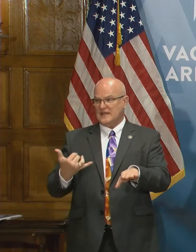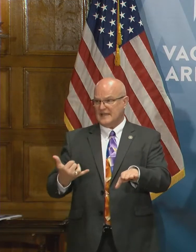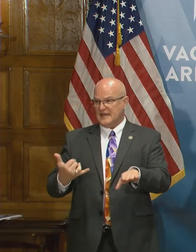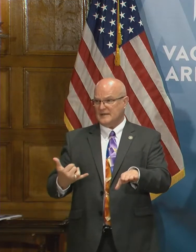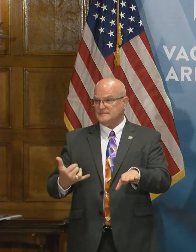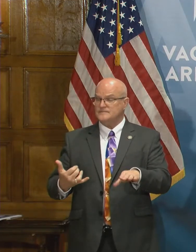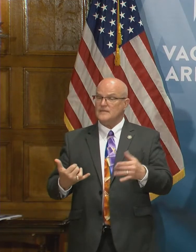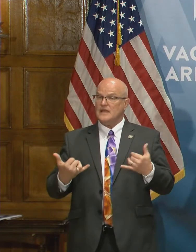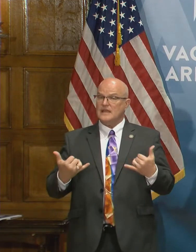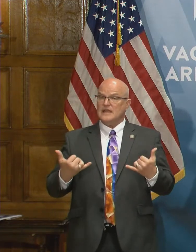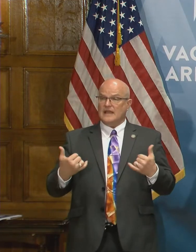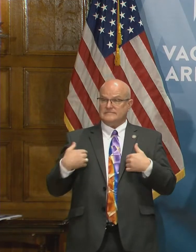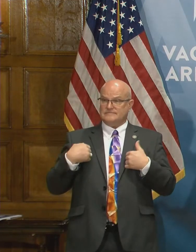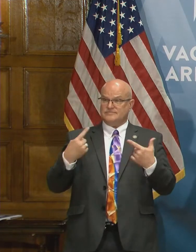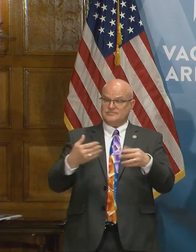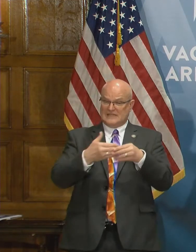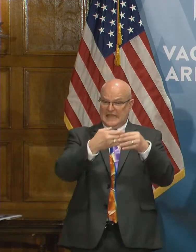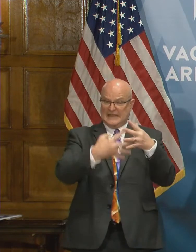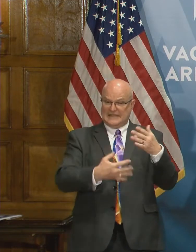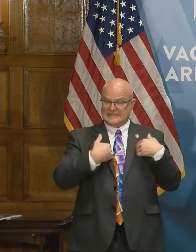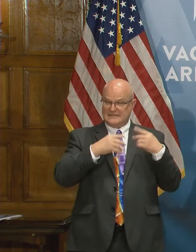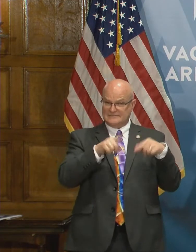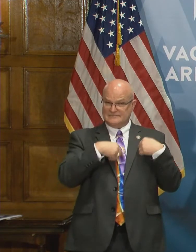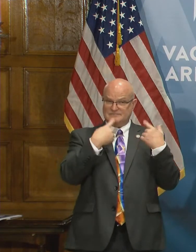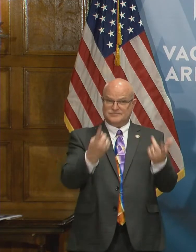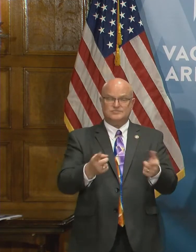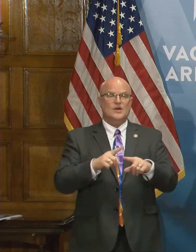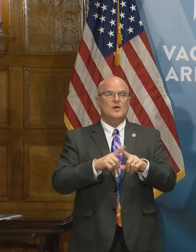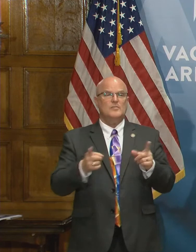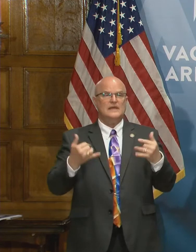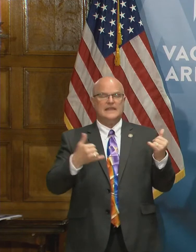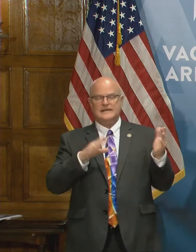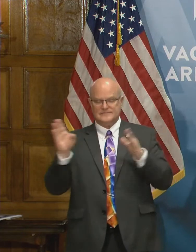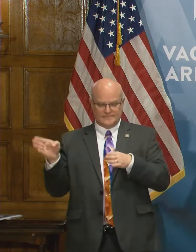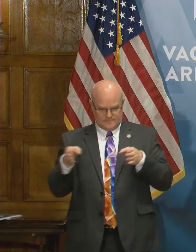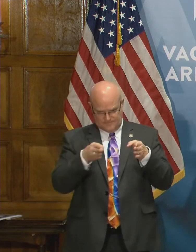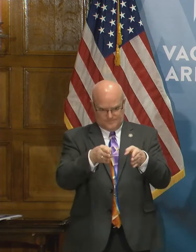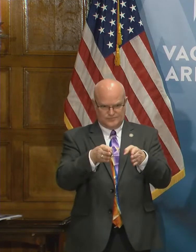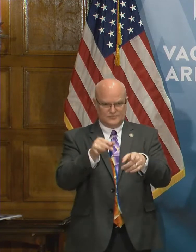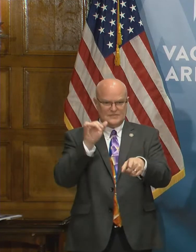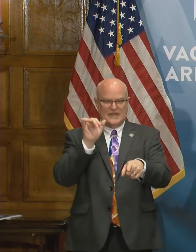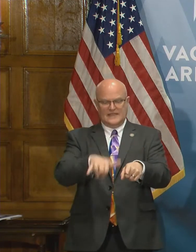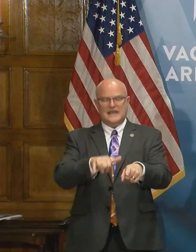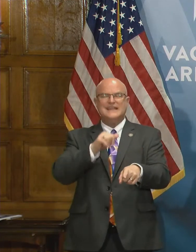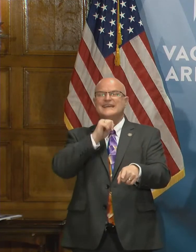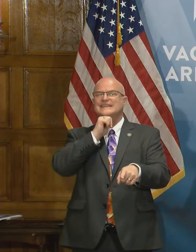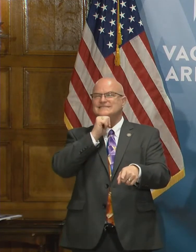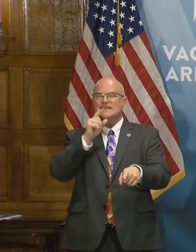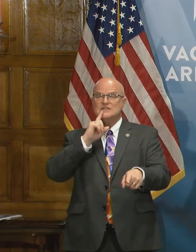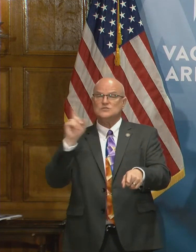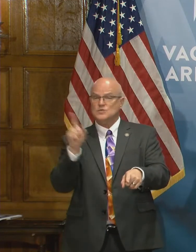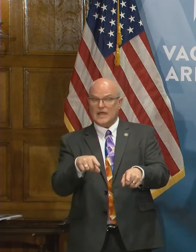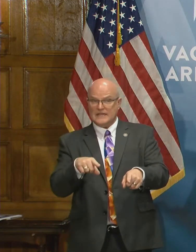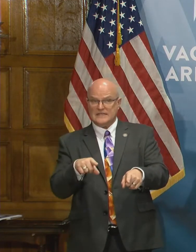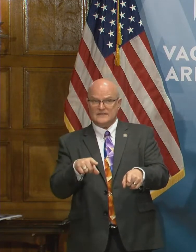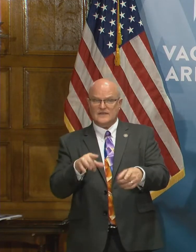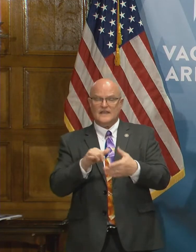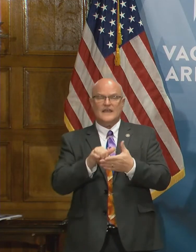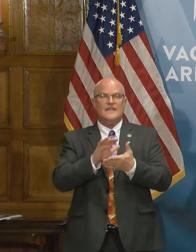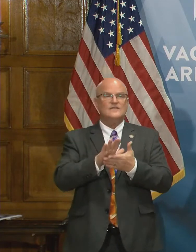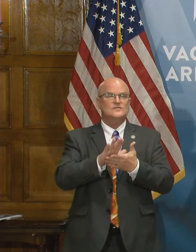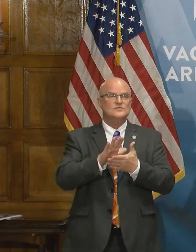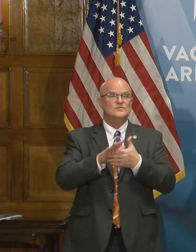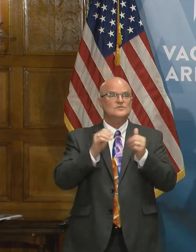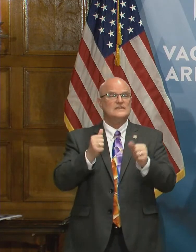Now, we've always had our guidelines, but we're just sort of drawing attention to the fact that it's not a directive, that the